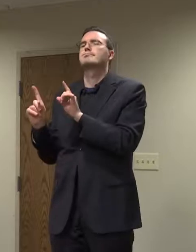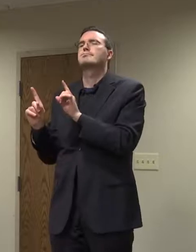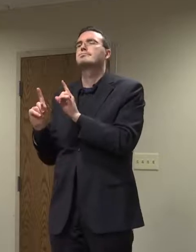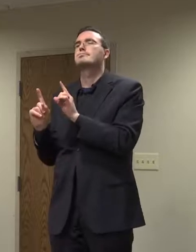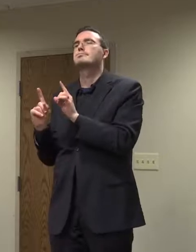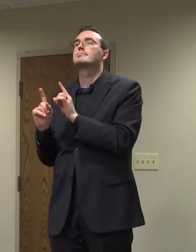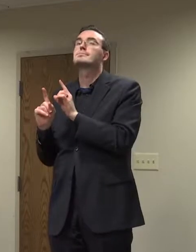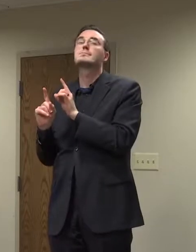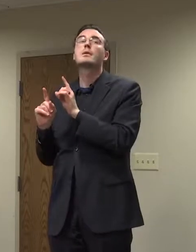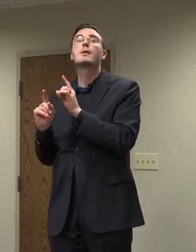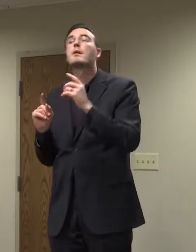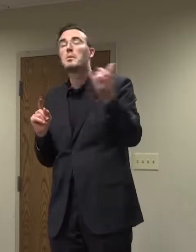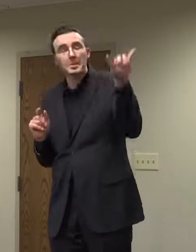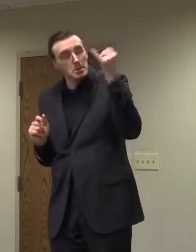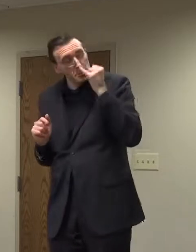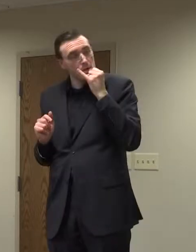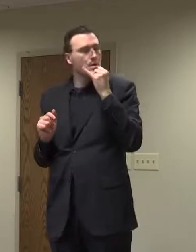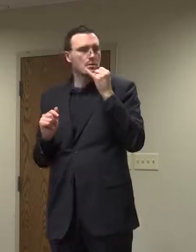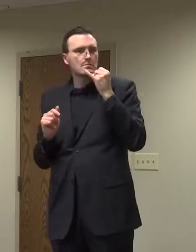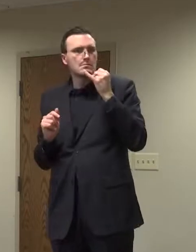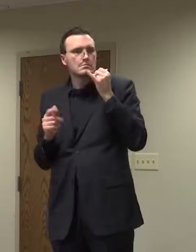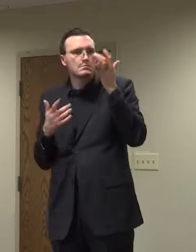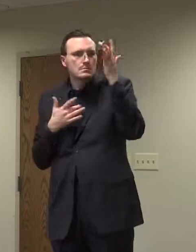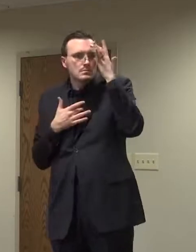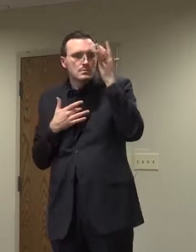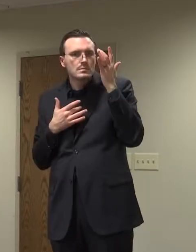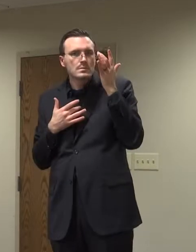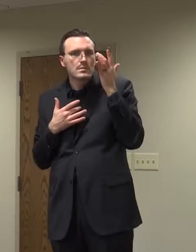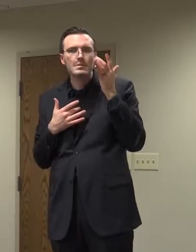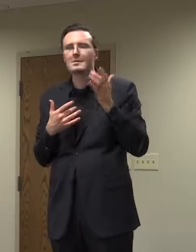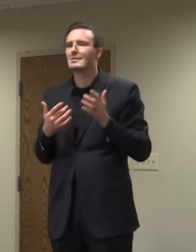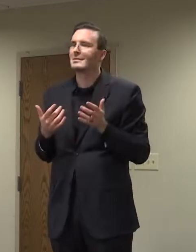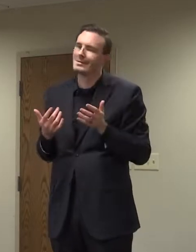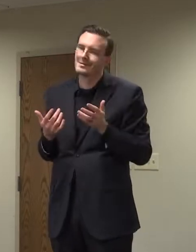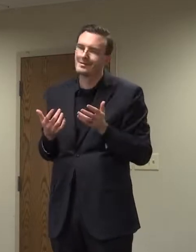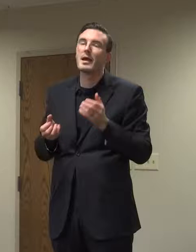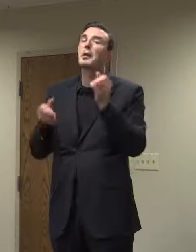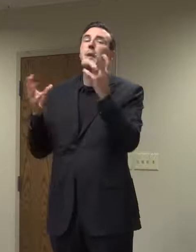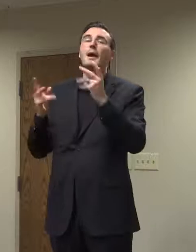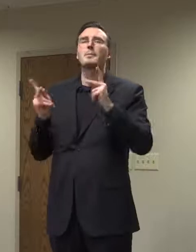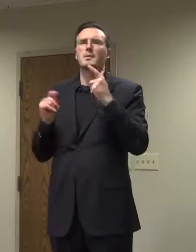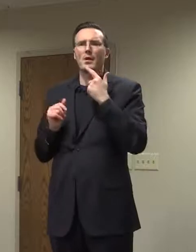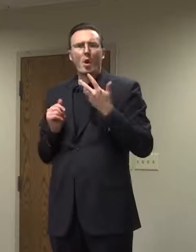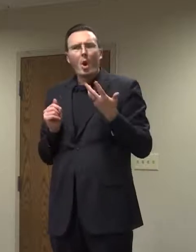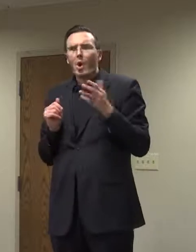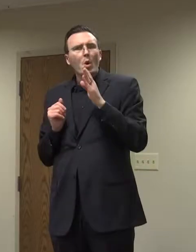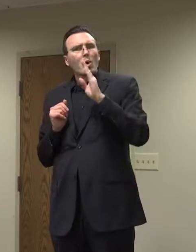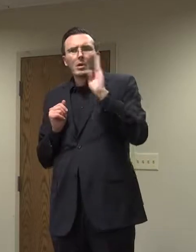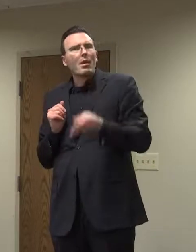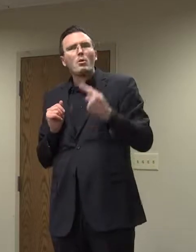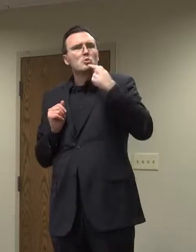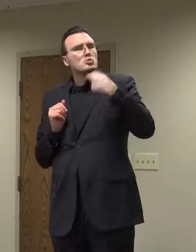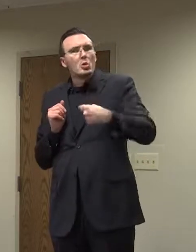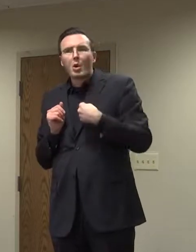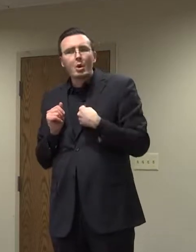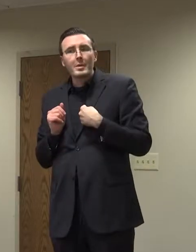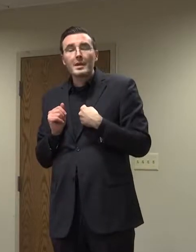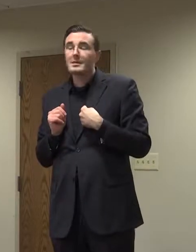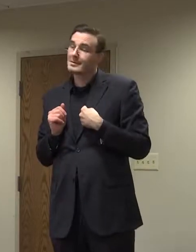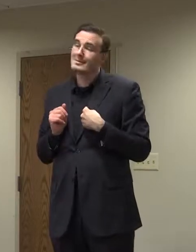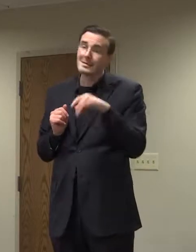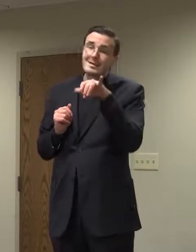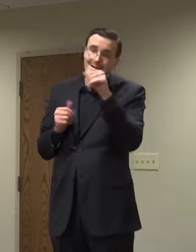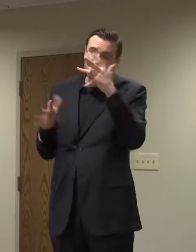heard well, no one said to do that. We've said this multiple times. I know they give the directions out. They give you